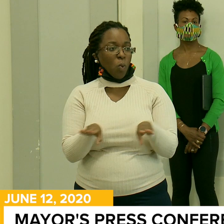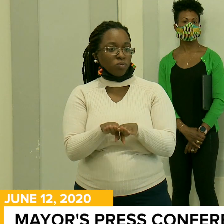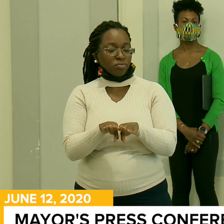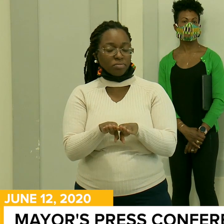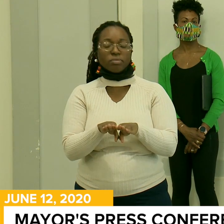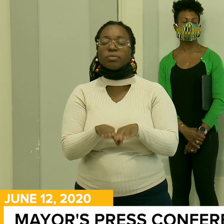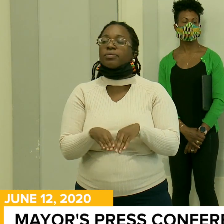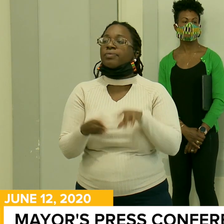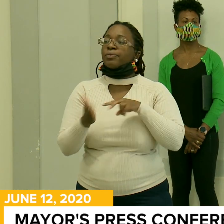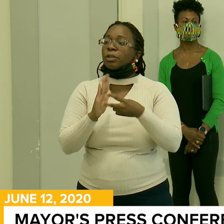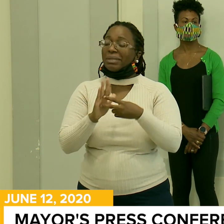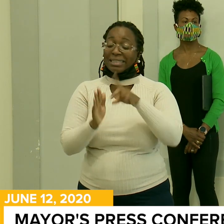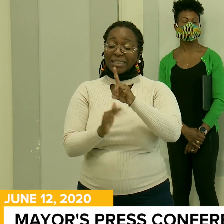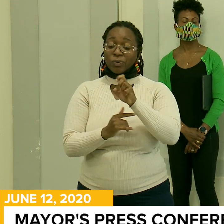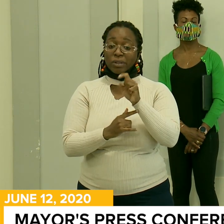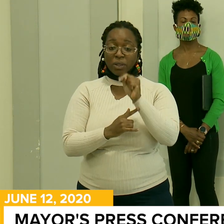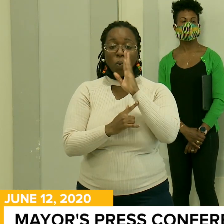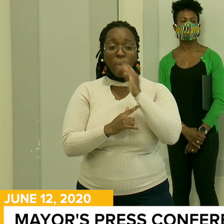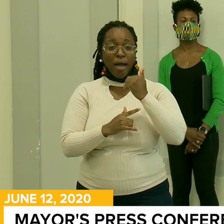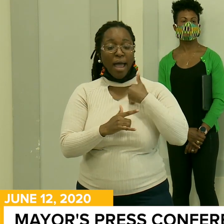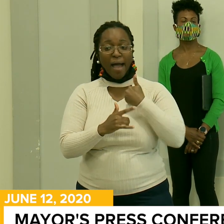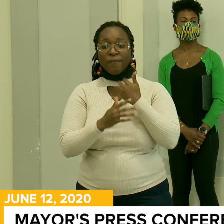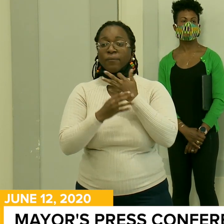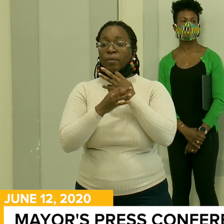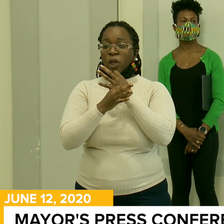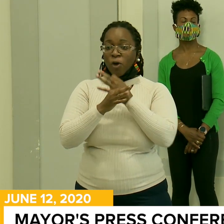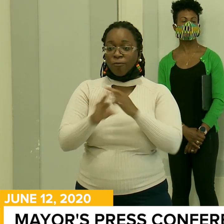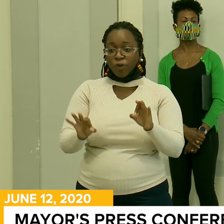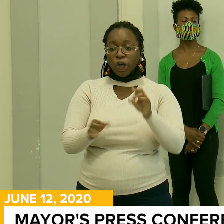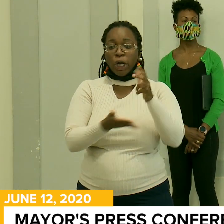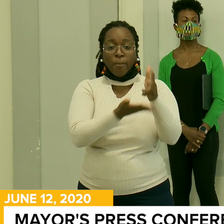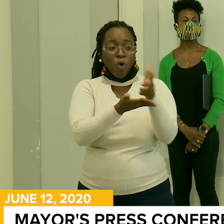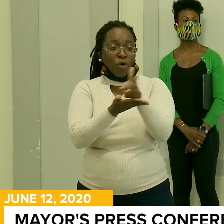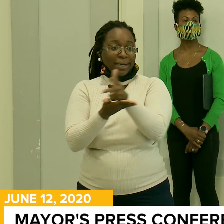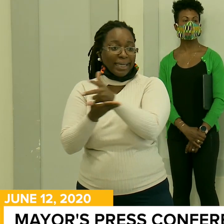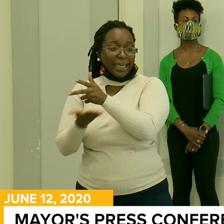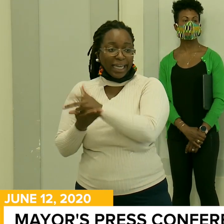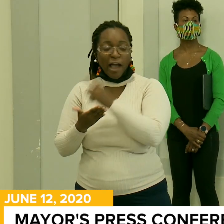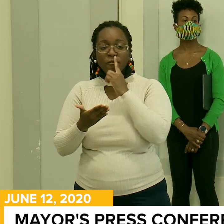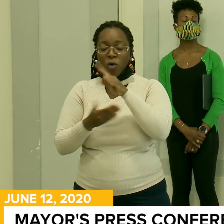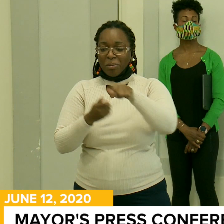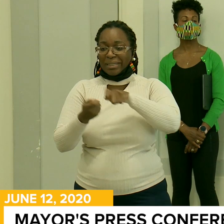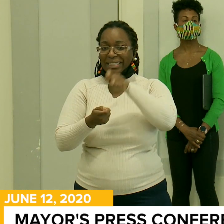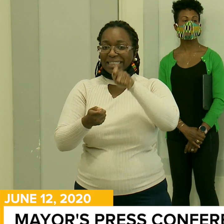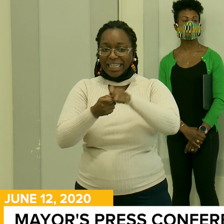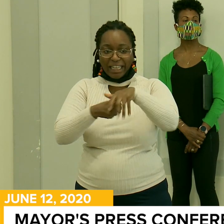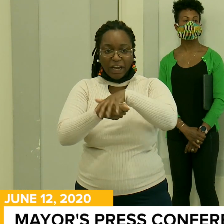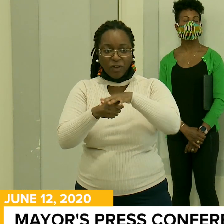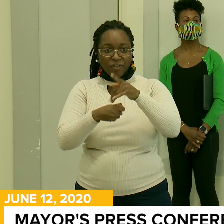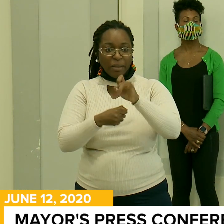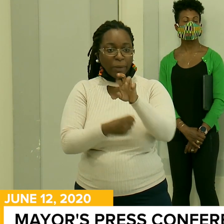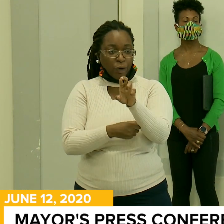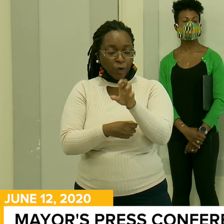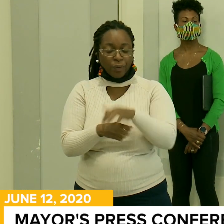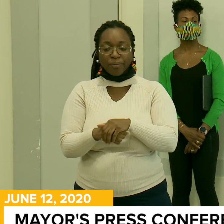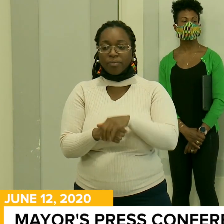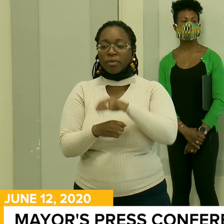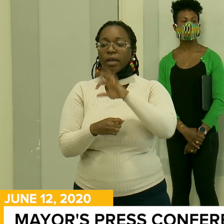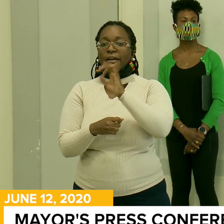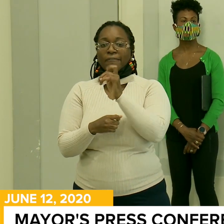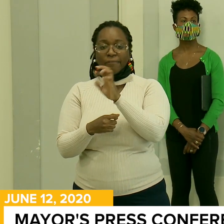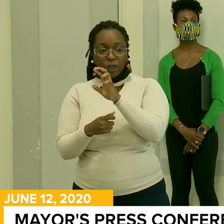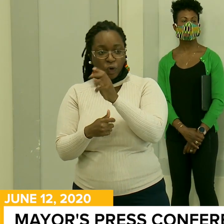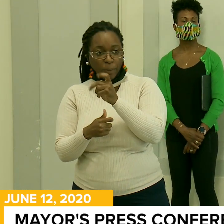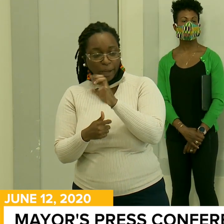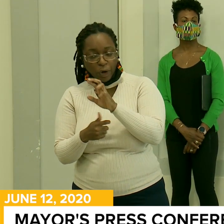a result, DOT will allow free mooring for up to 24 hours on the following city piers: Finger Piers,